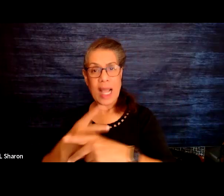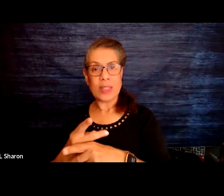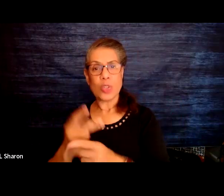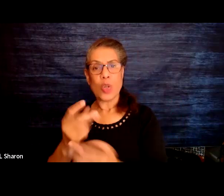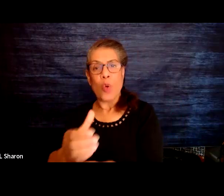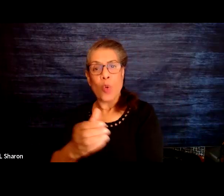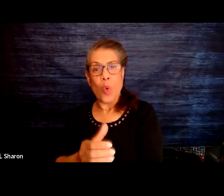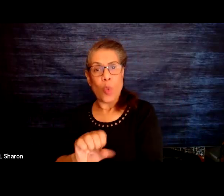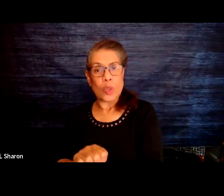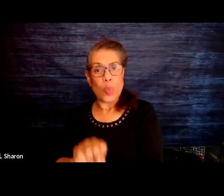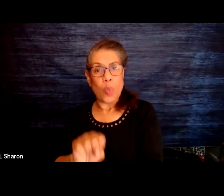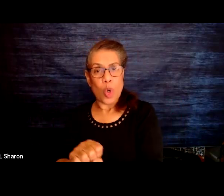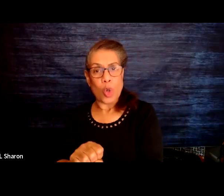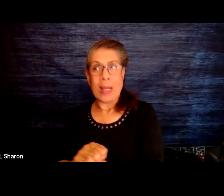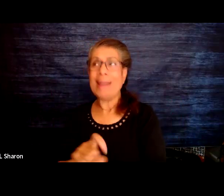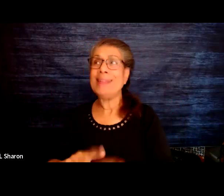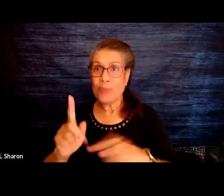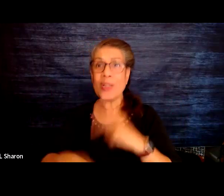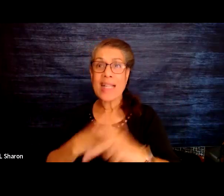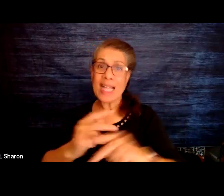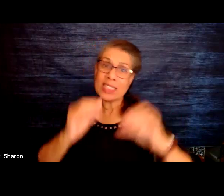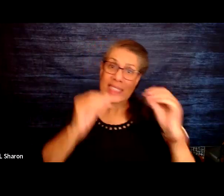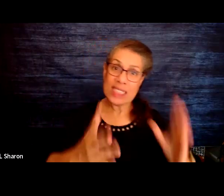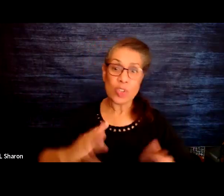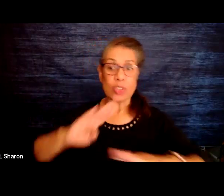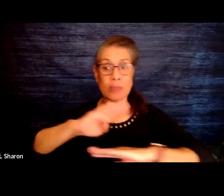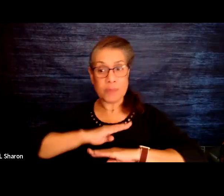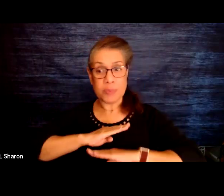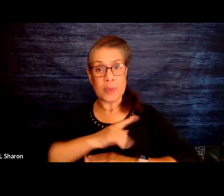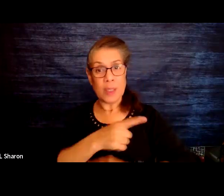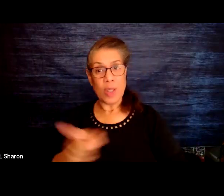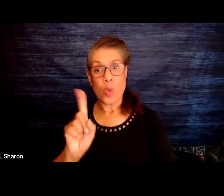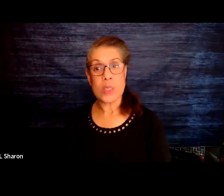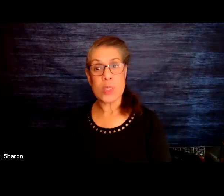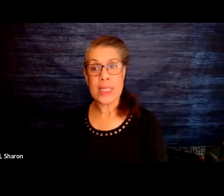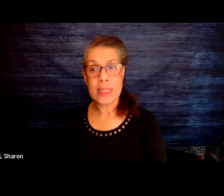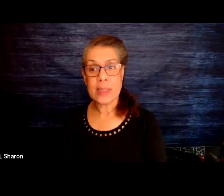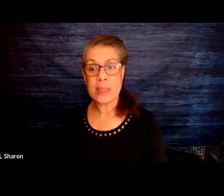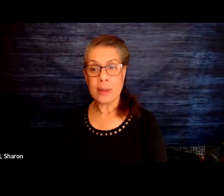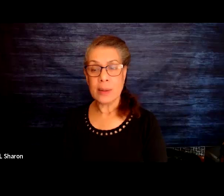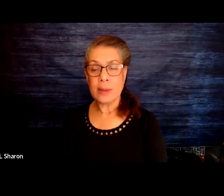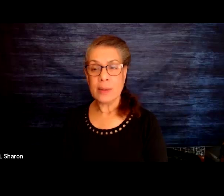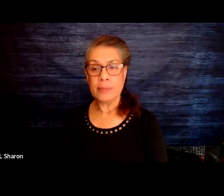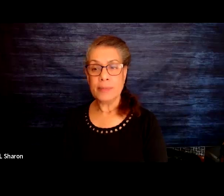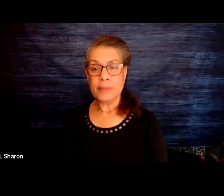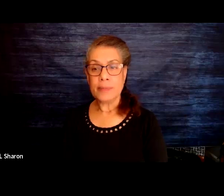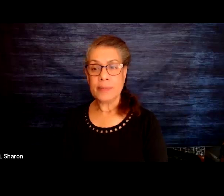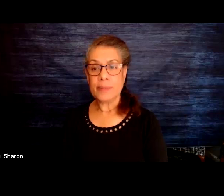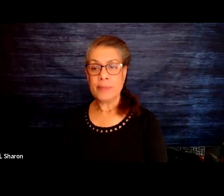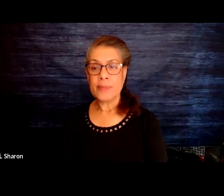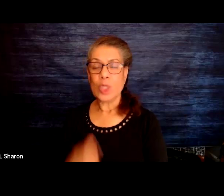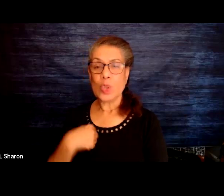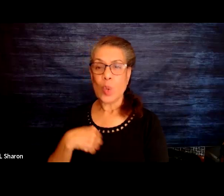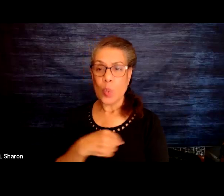and educators to fulfill all these needs. And so I really feel like we are sort of on